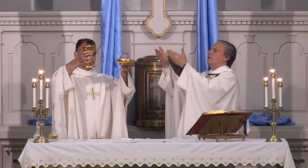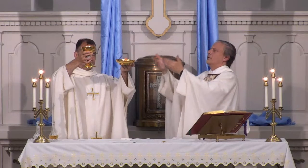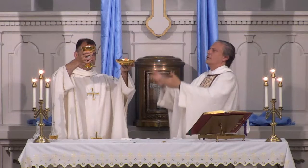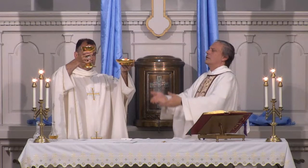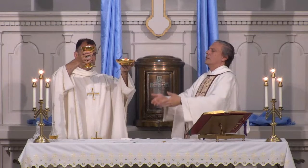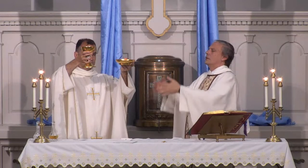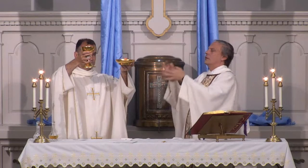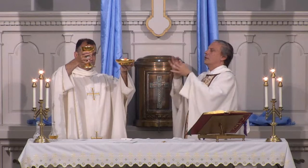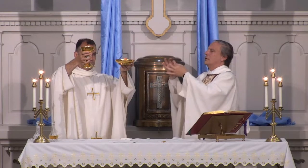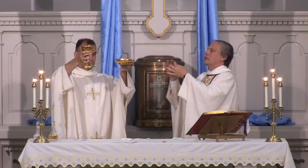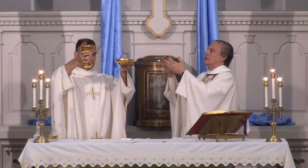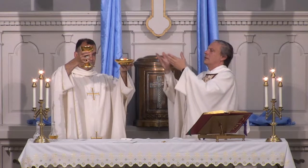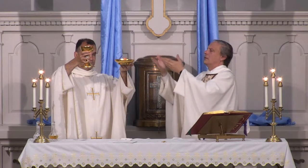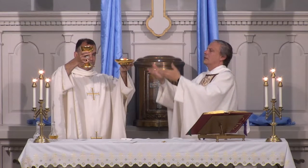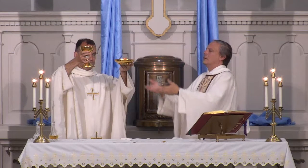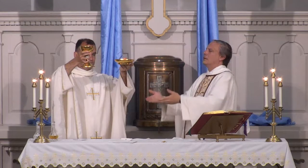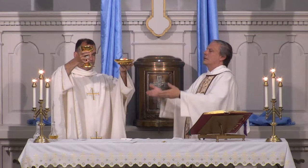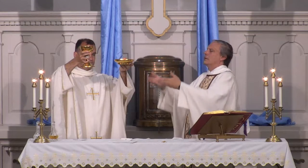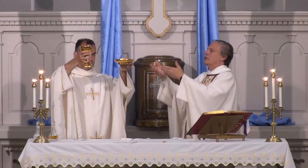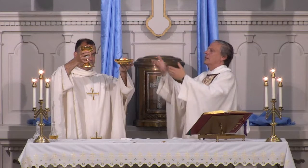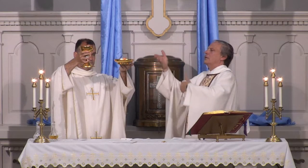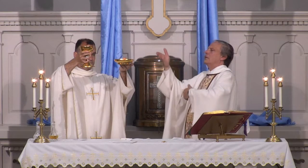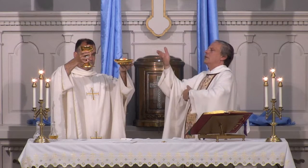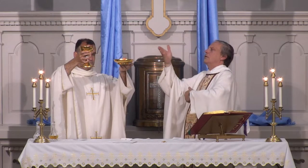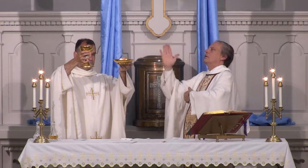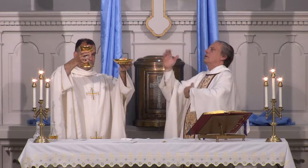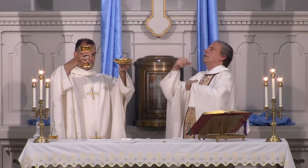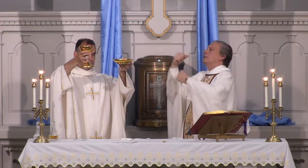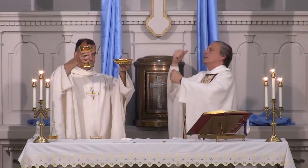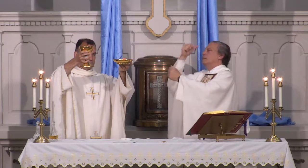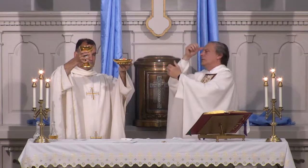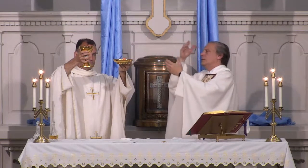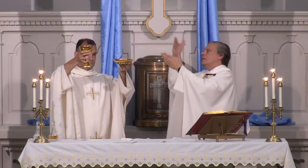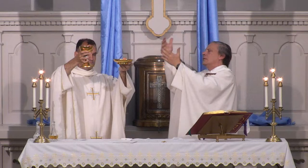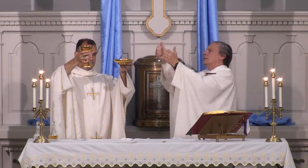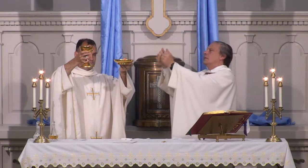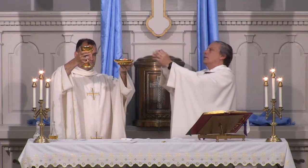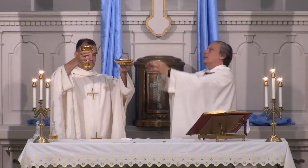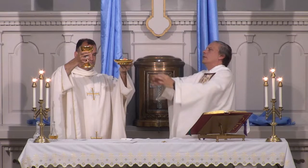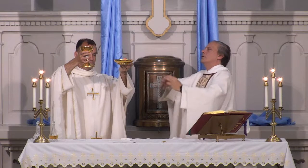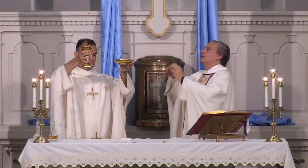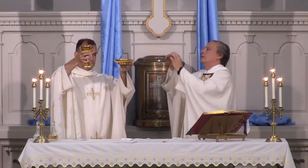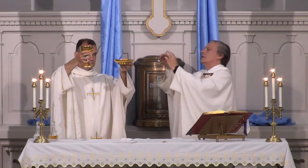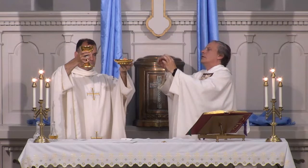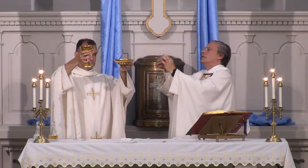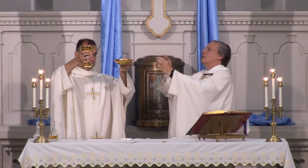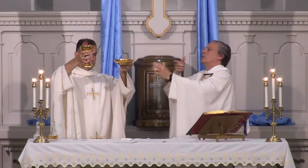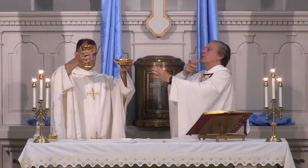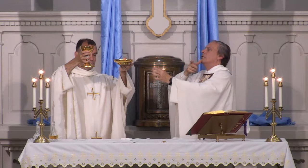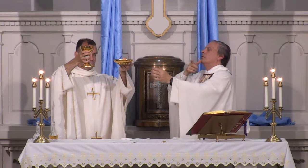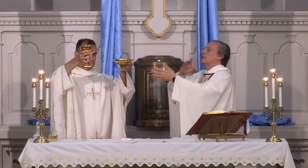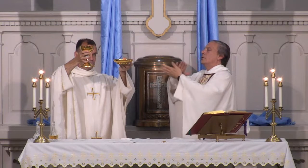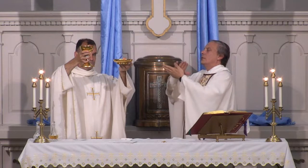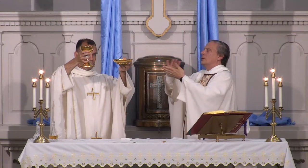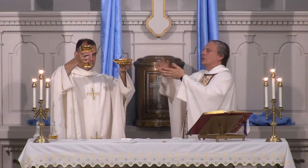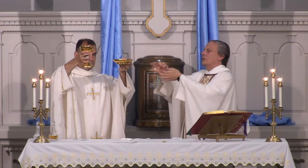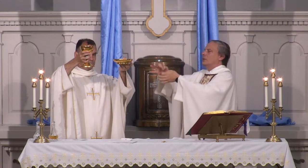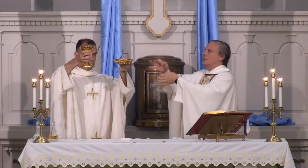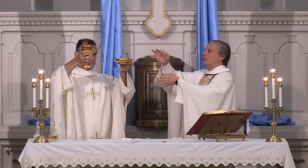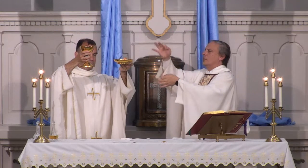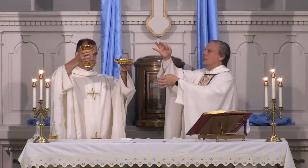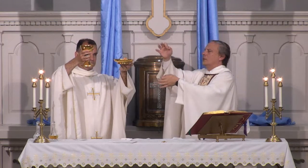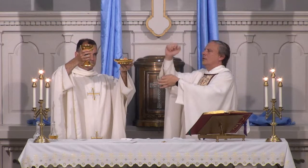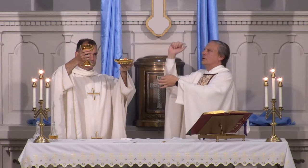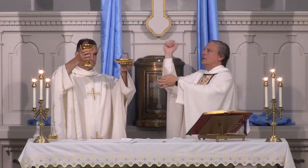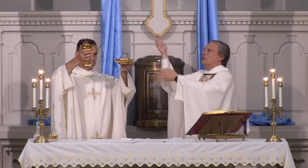Through him and with him and in him, O God, Almighty Father, in the unity of the